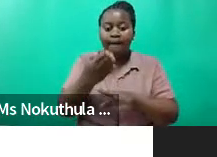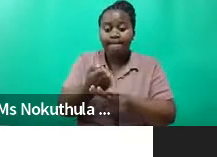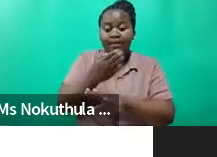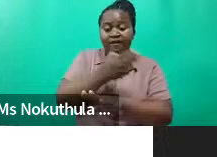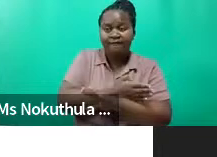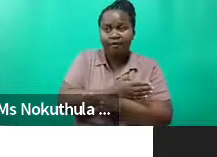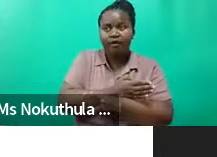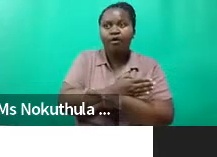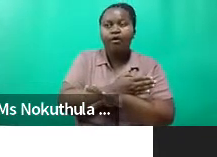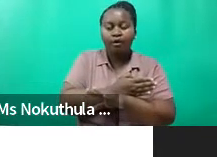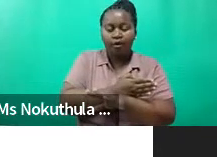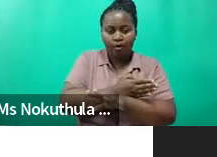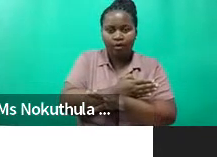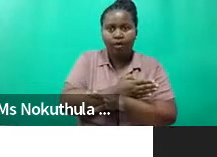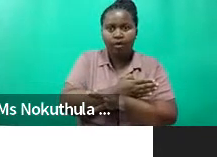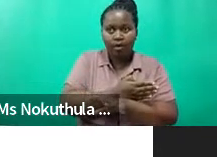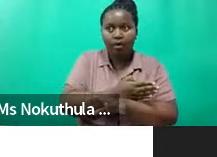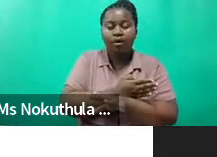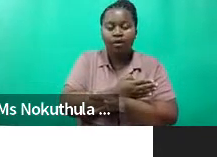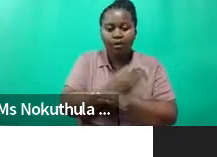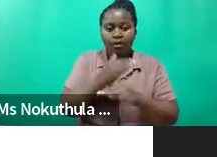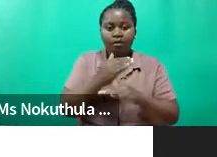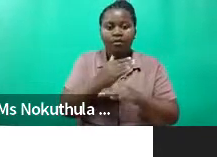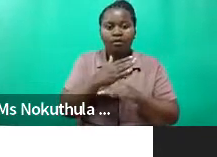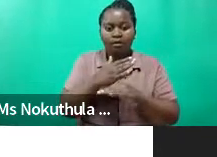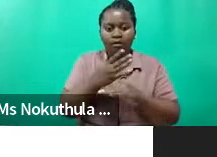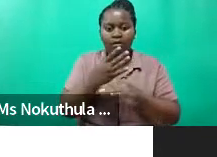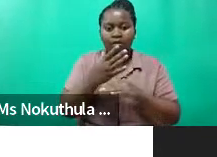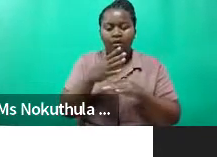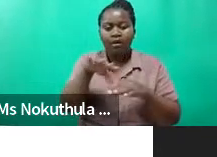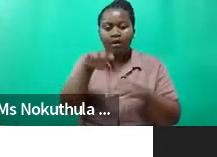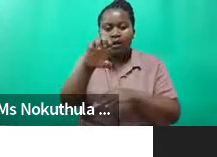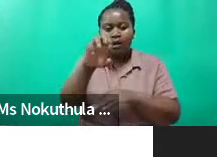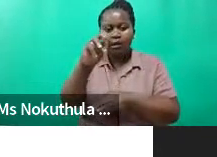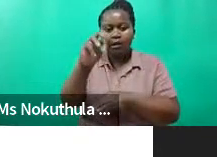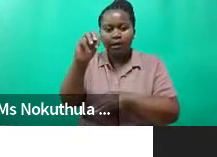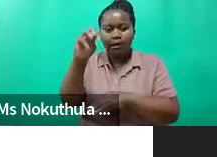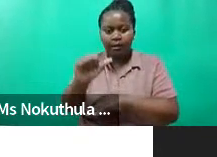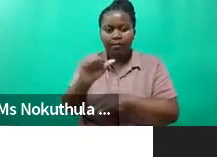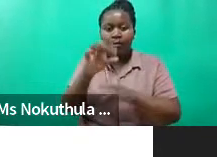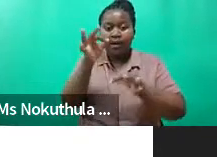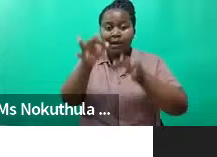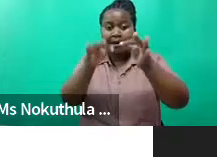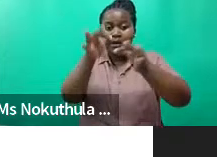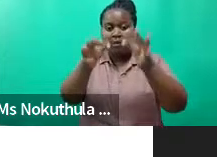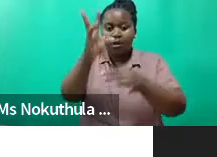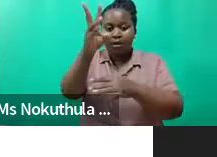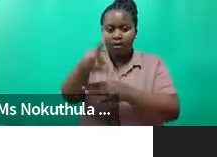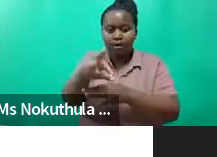post COVID. And Emma will explain that she left the design